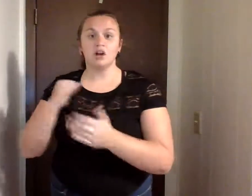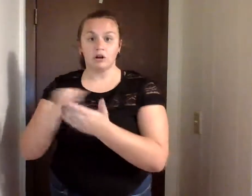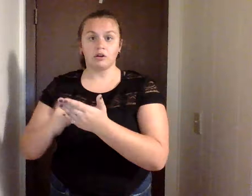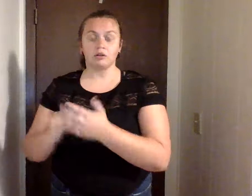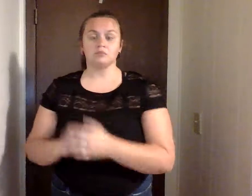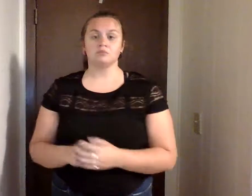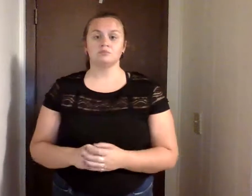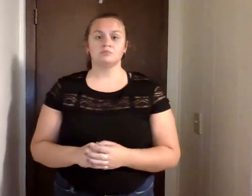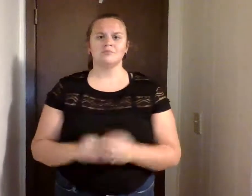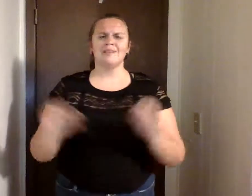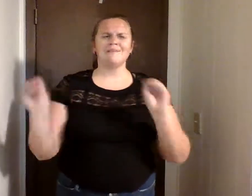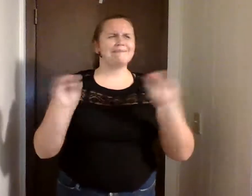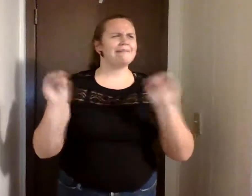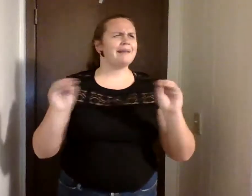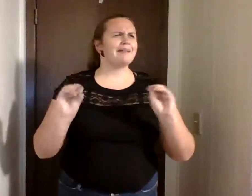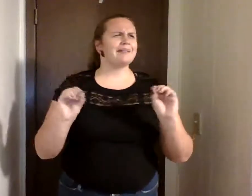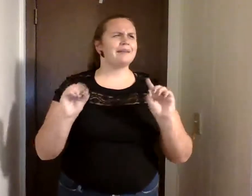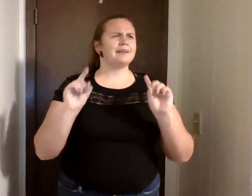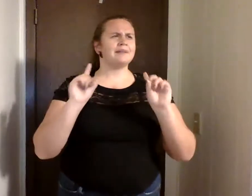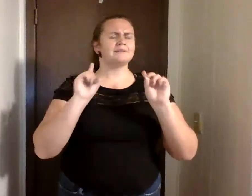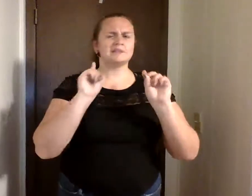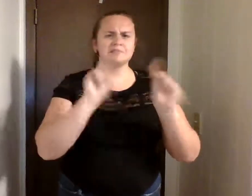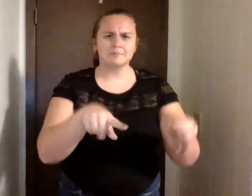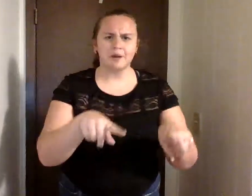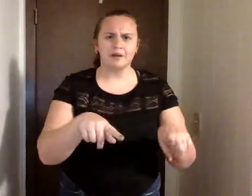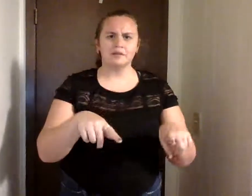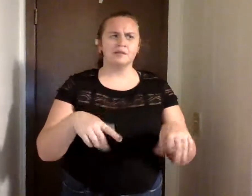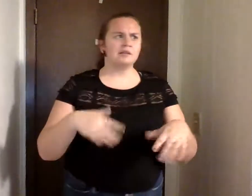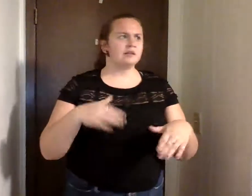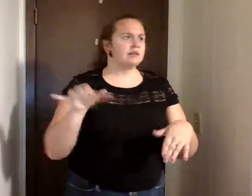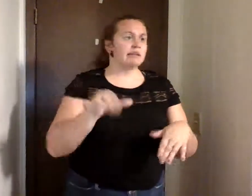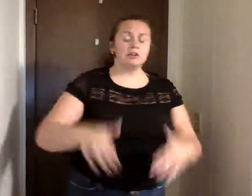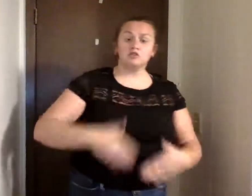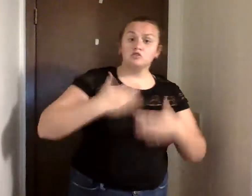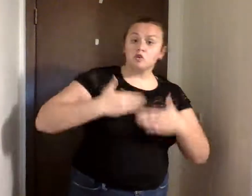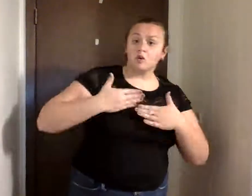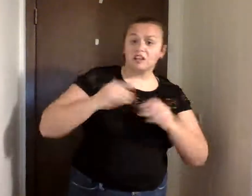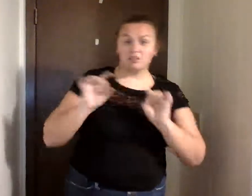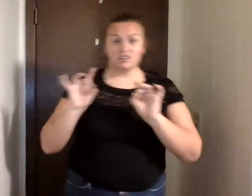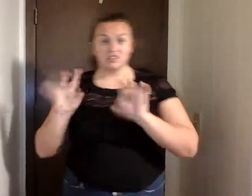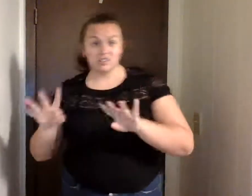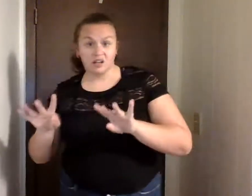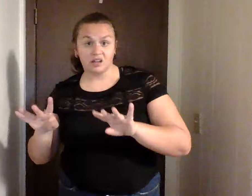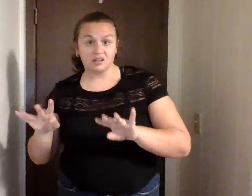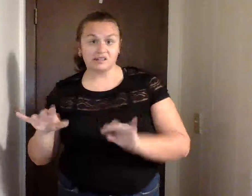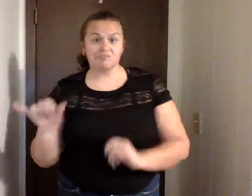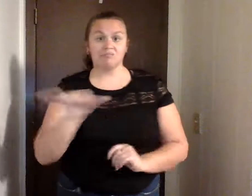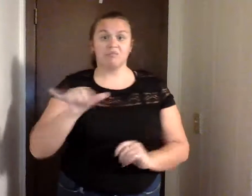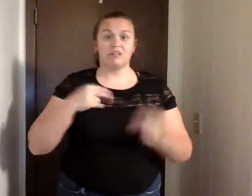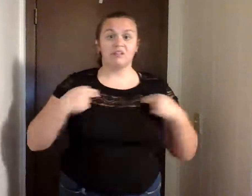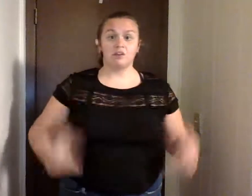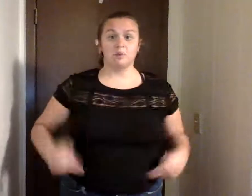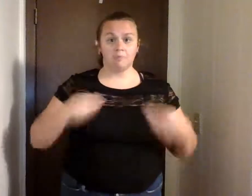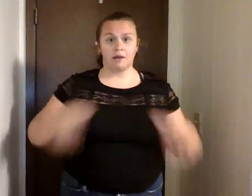Nothing can elicit an emotional response, from joy to complete disgust, more than the human body. And